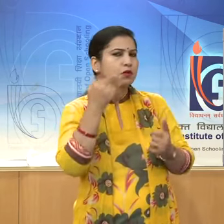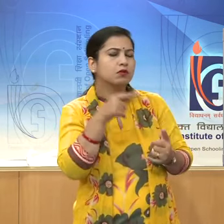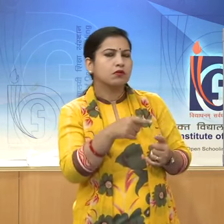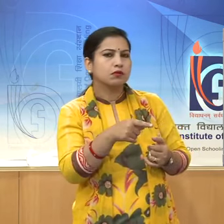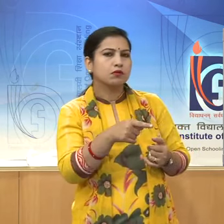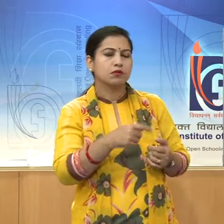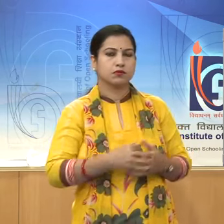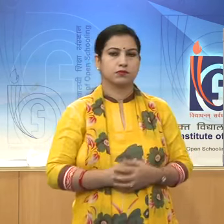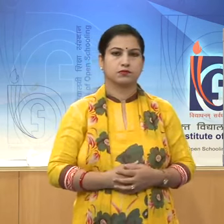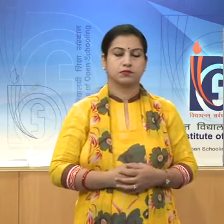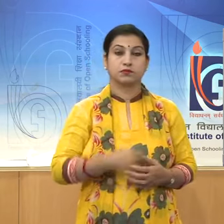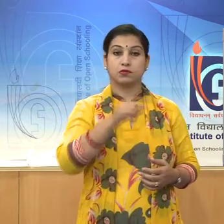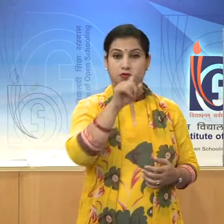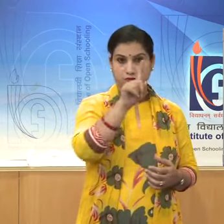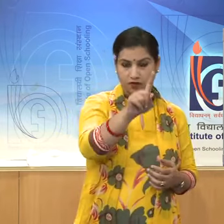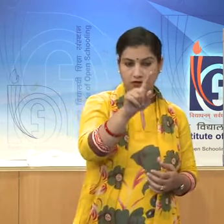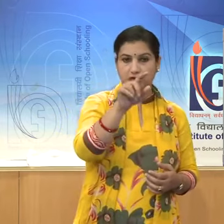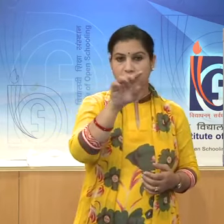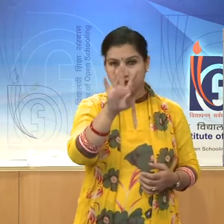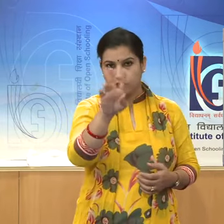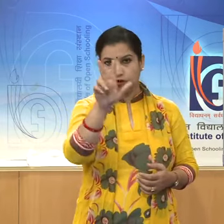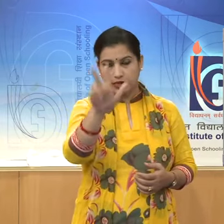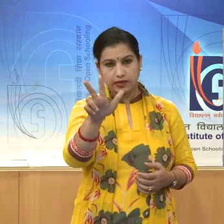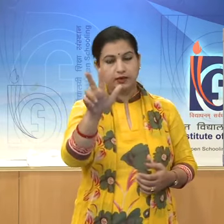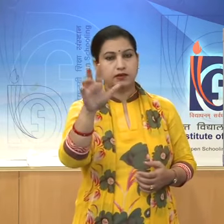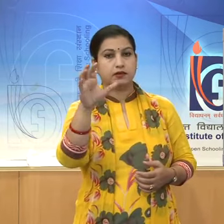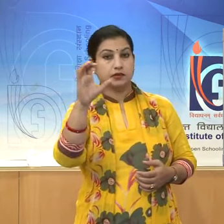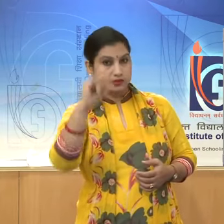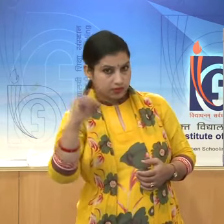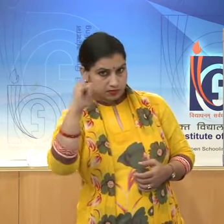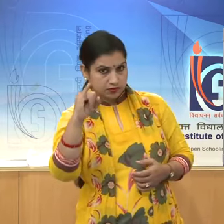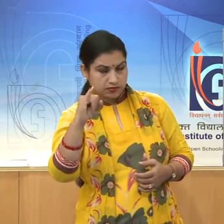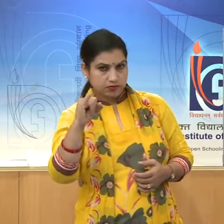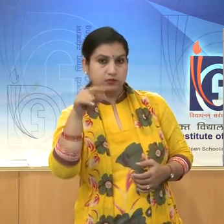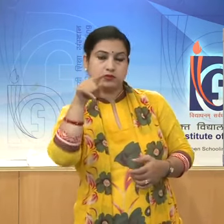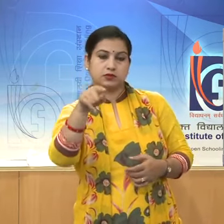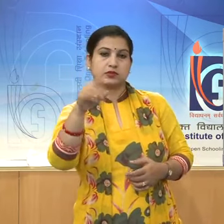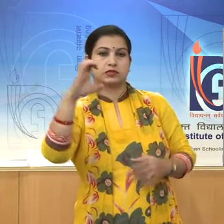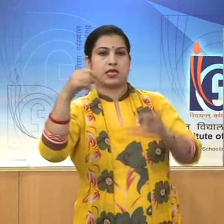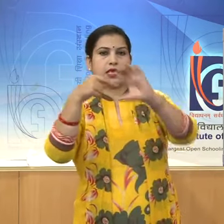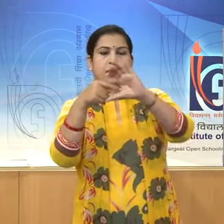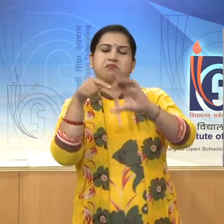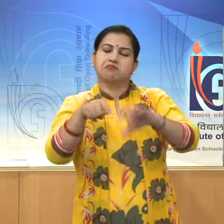1, 4, 8, 6, CE.